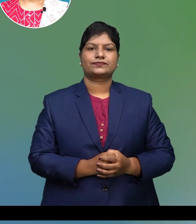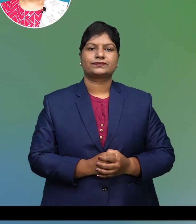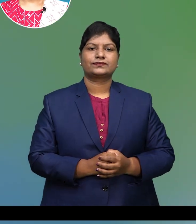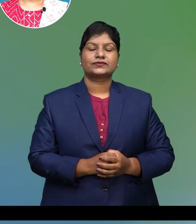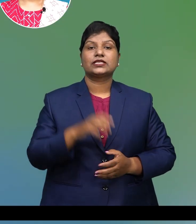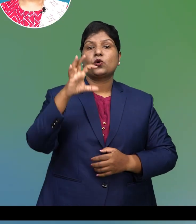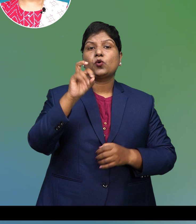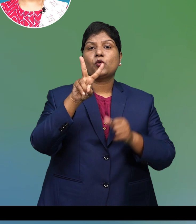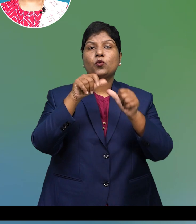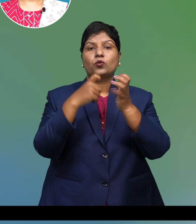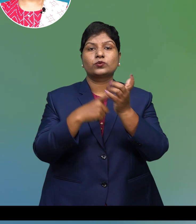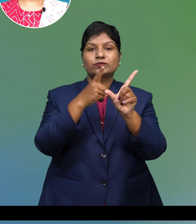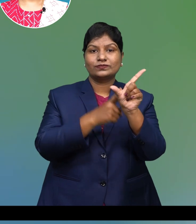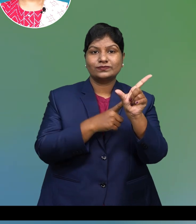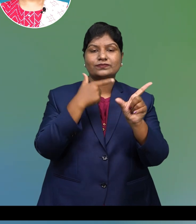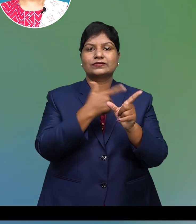ovary,